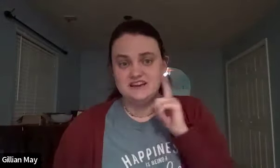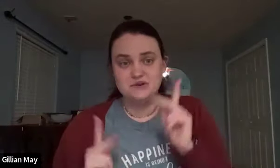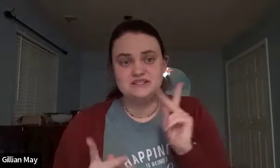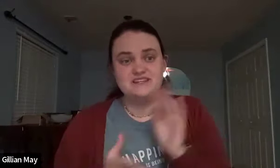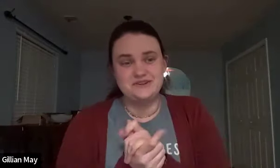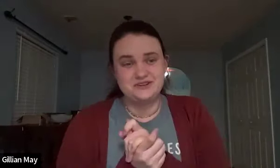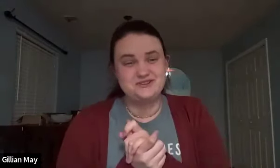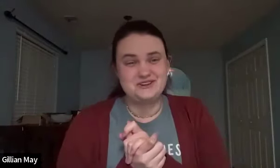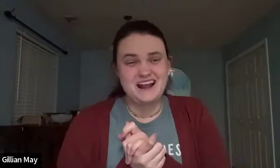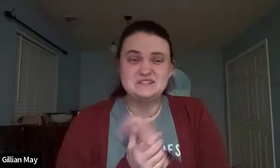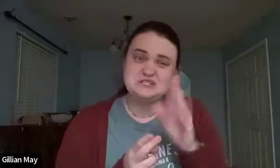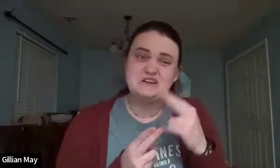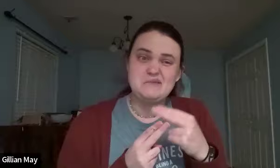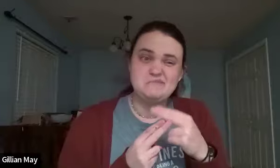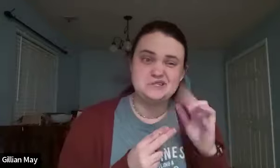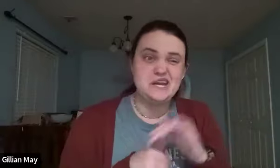deaf person. That's what they're usually going to ask is, what's your name? What's your name?